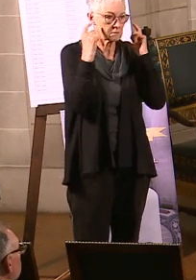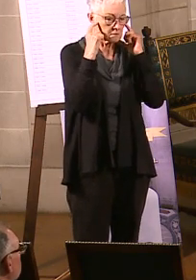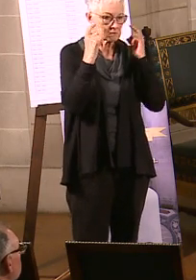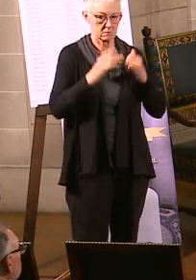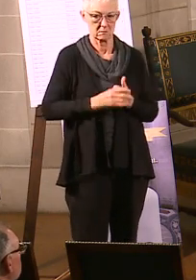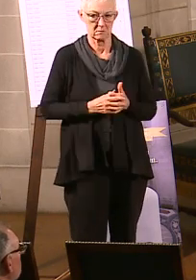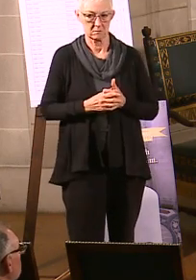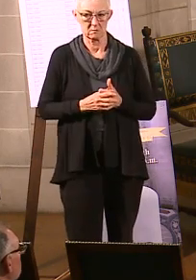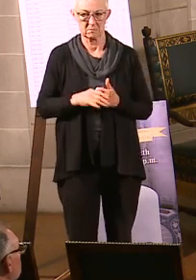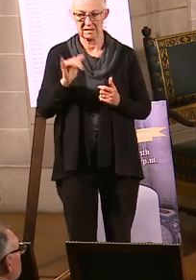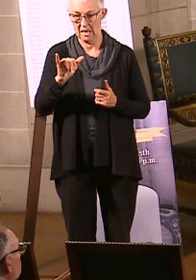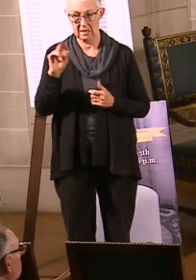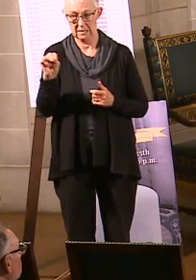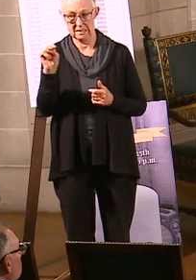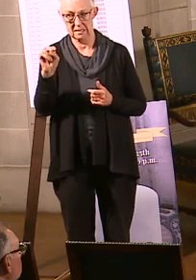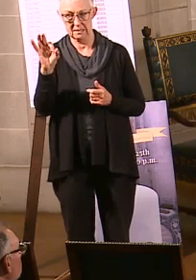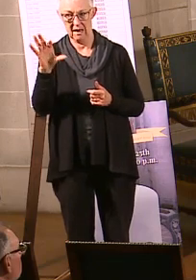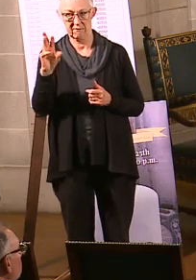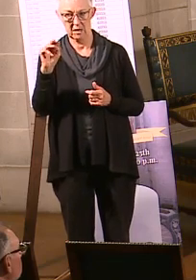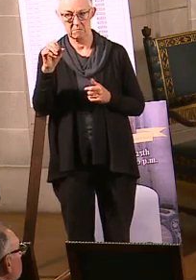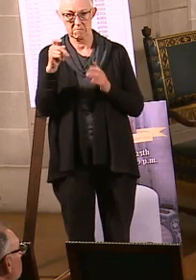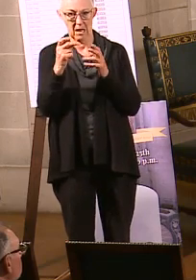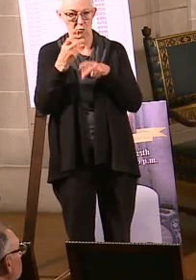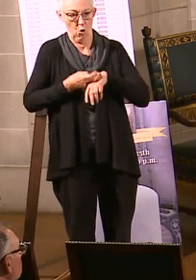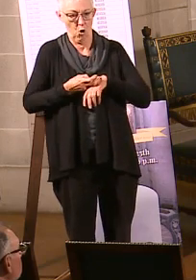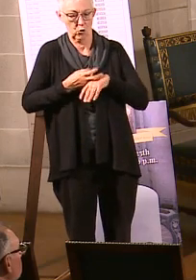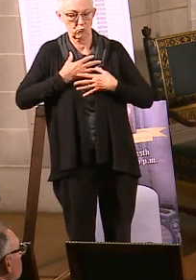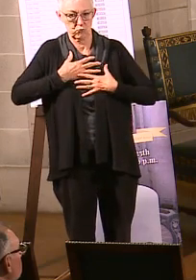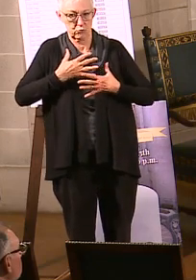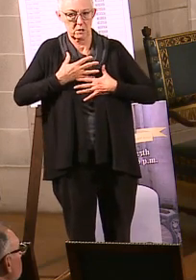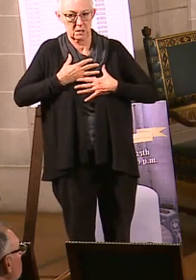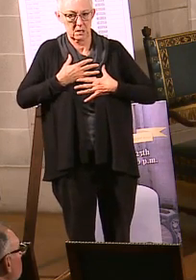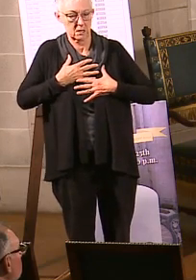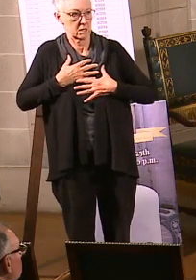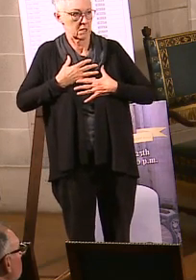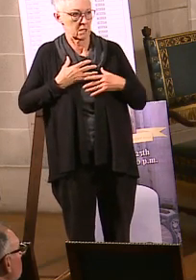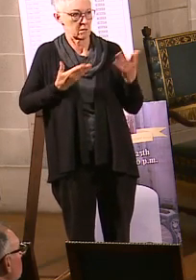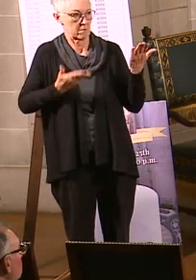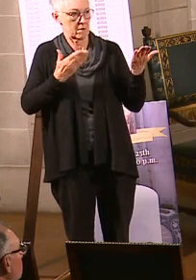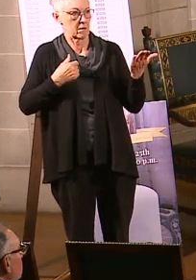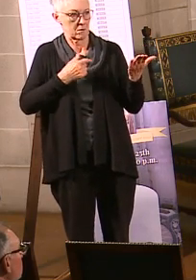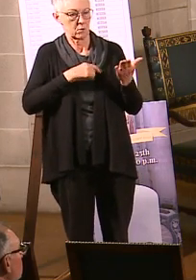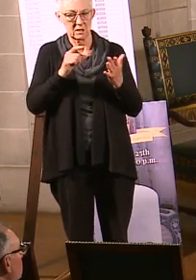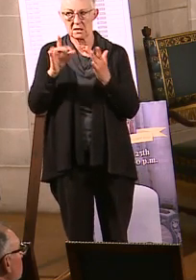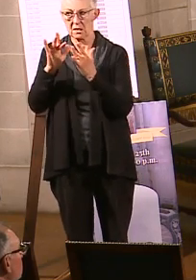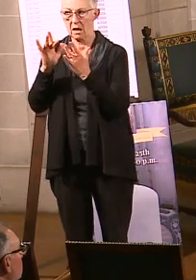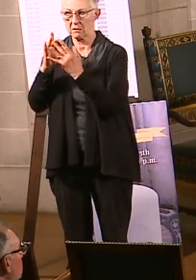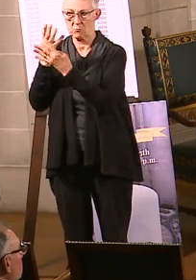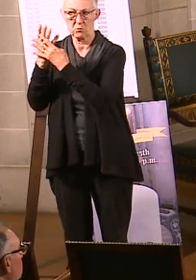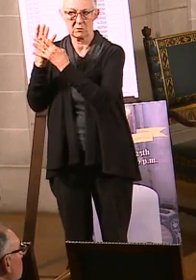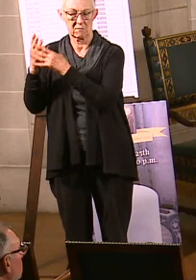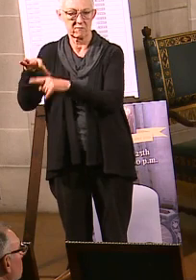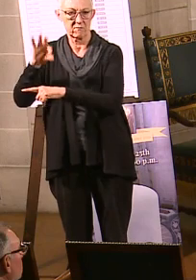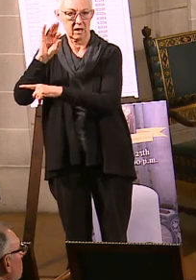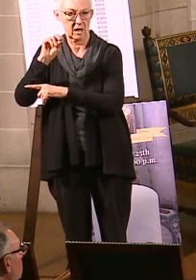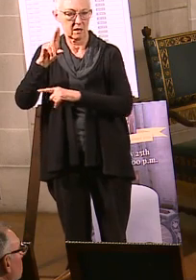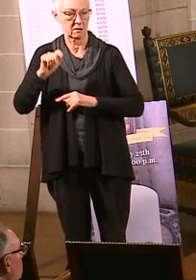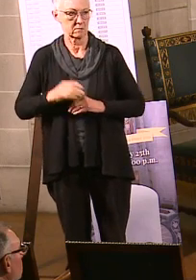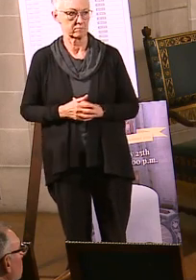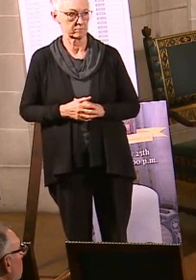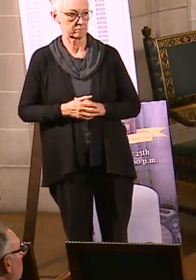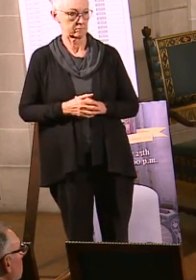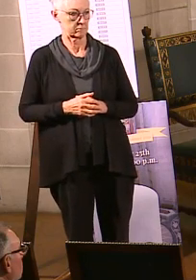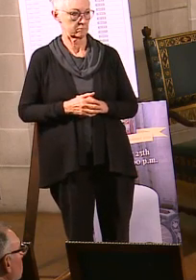heavy physical work in. So, but you know what? Why don't we get Director Frakes to get a direct answer on that? And then David Earl wants